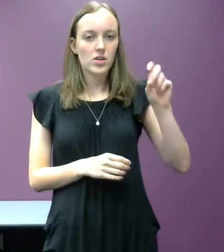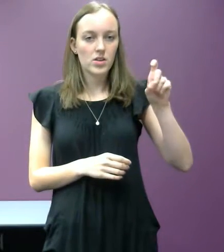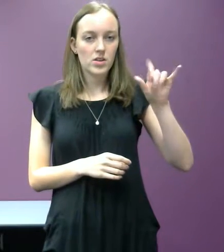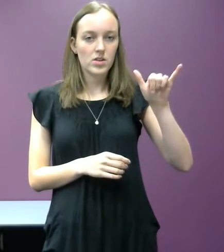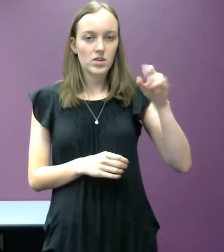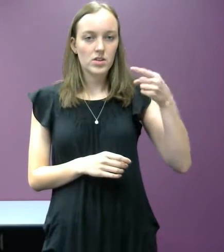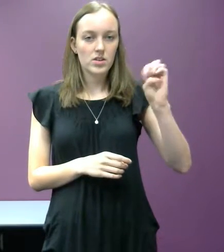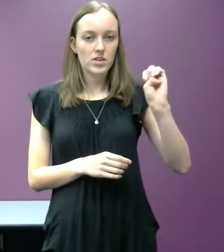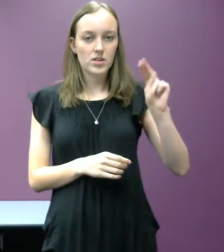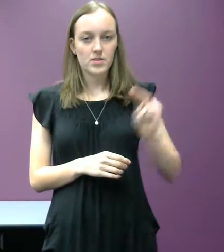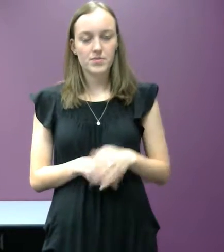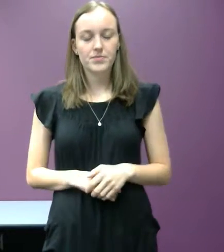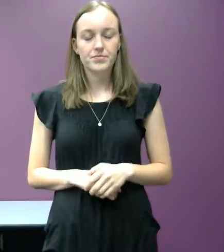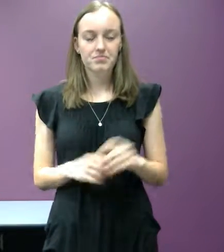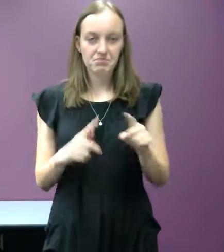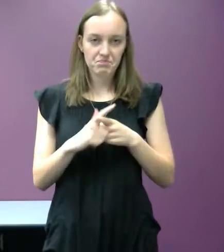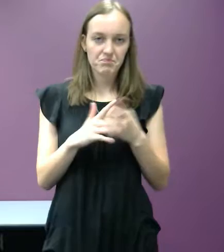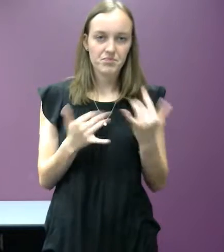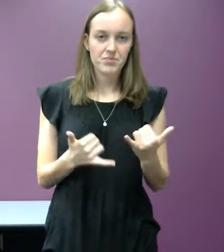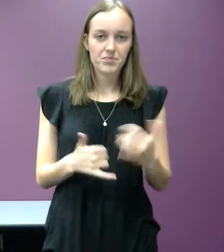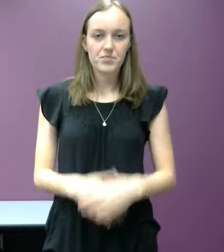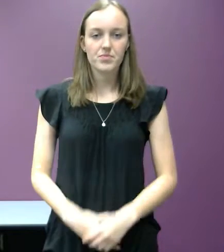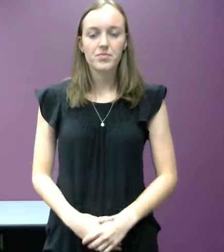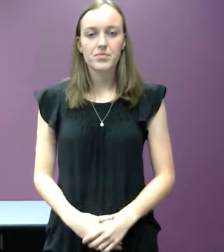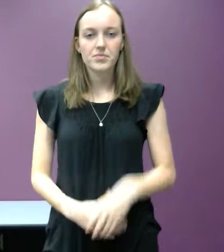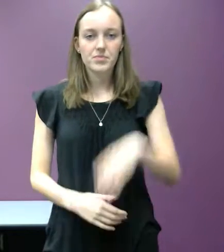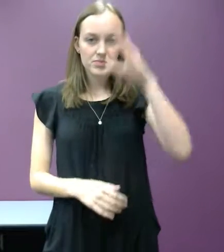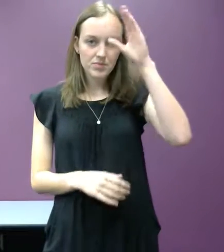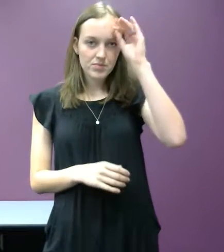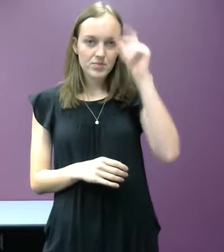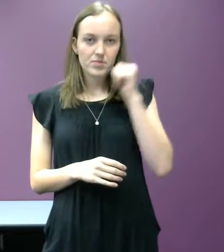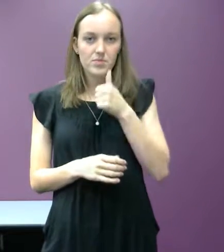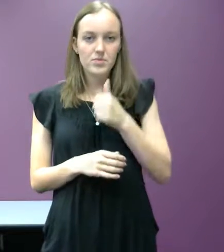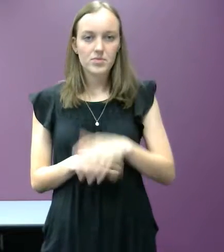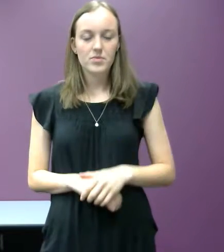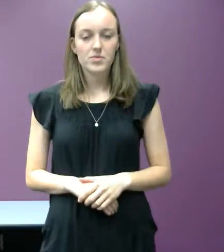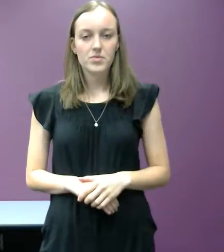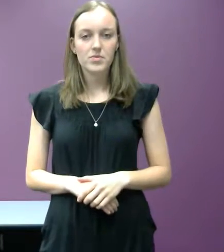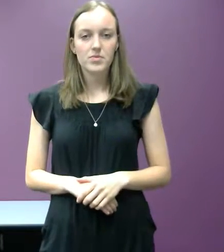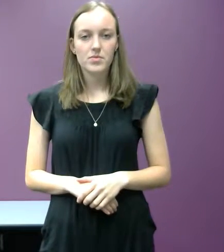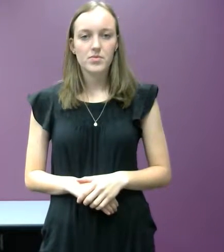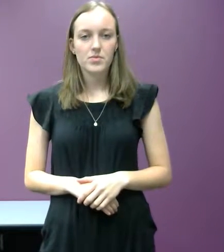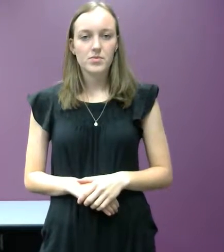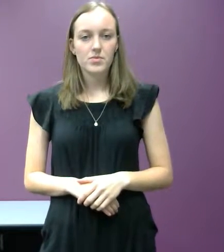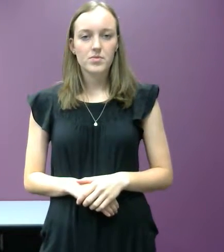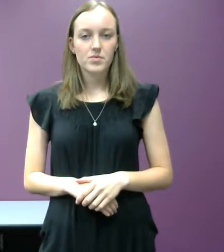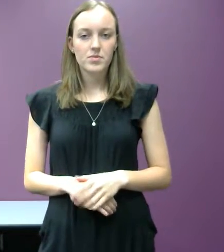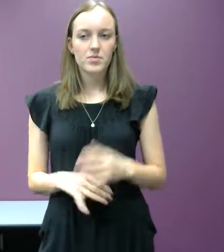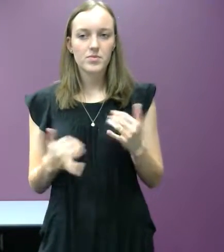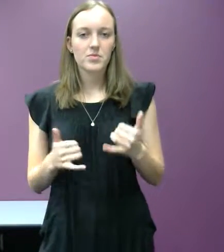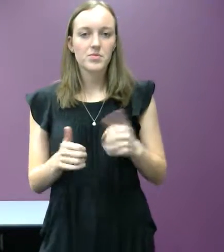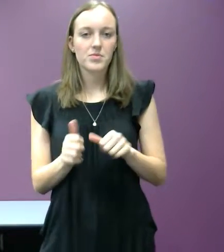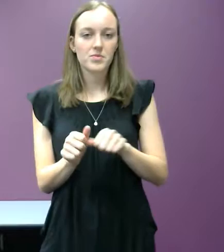go ahead and start that right now. Boys and girls, when we did our respiration measuring with our heart